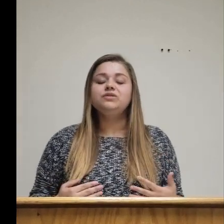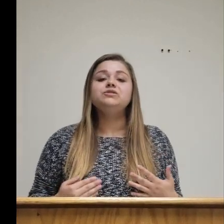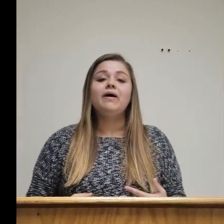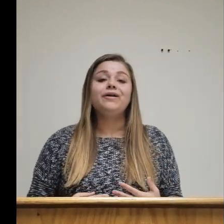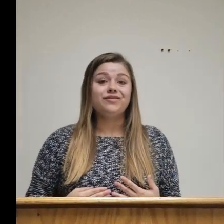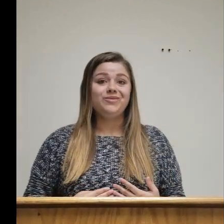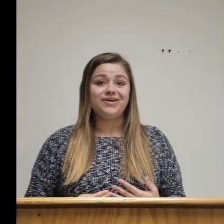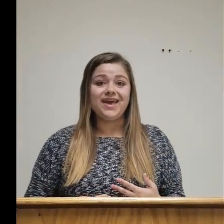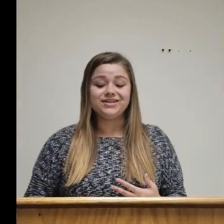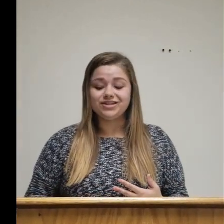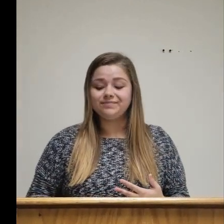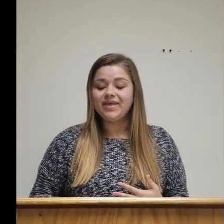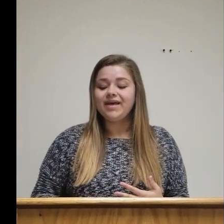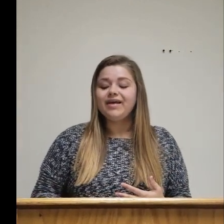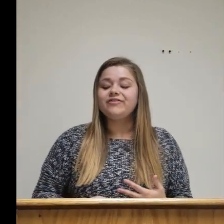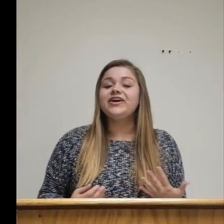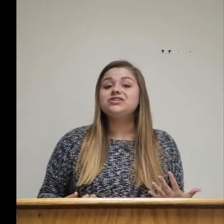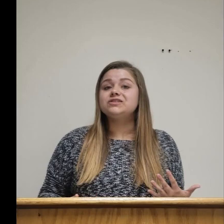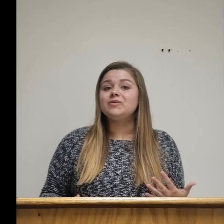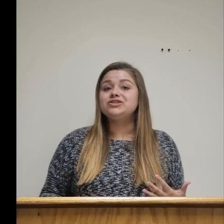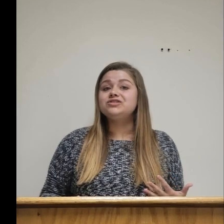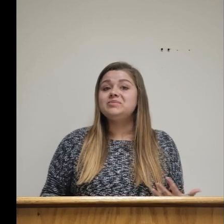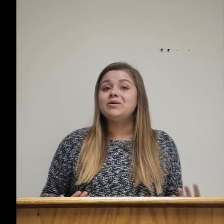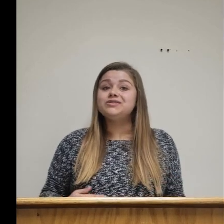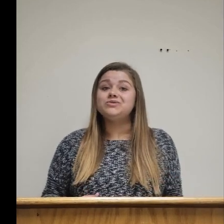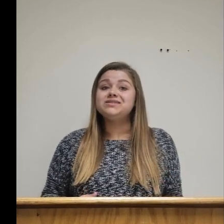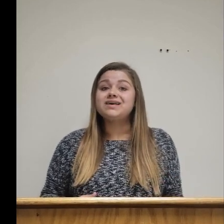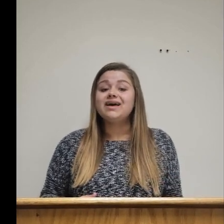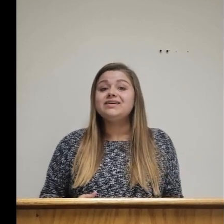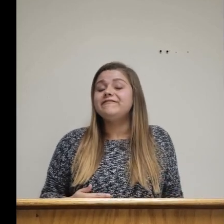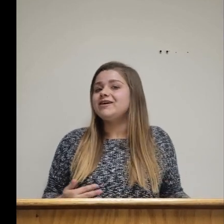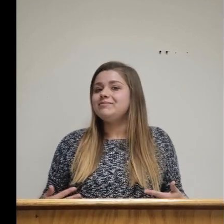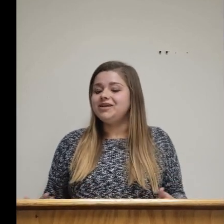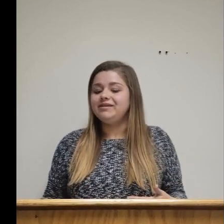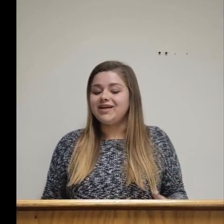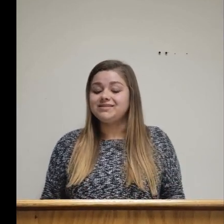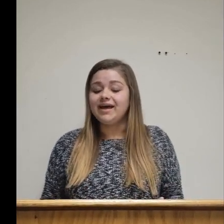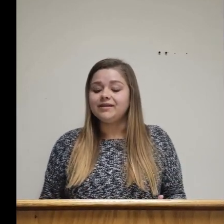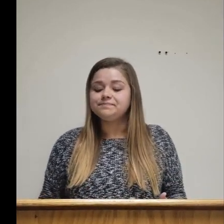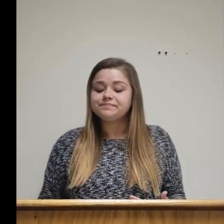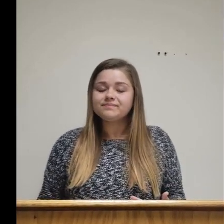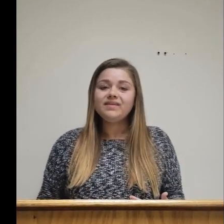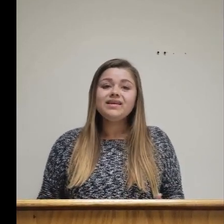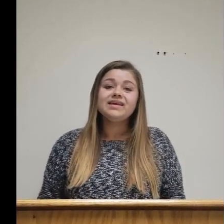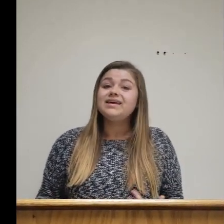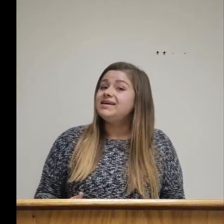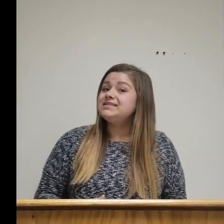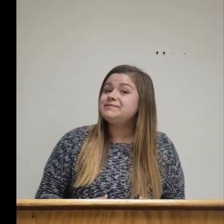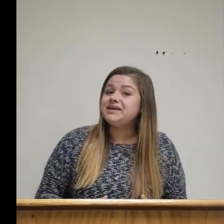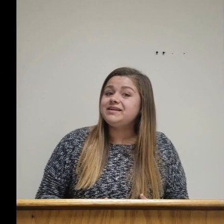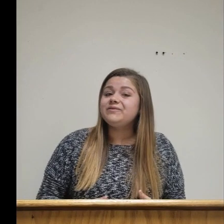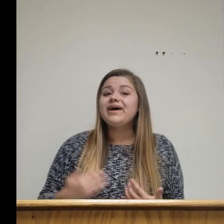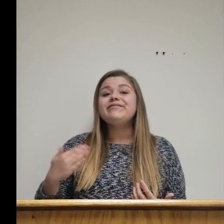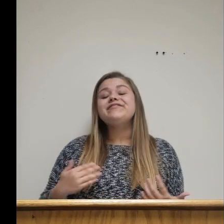are a huge part of communication. The facial expressions you make while doing a sign can affect the meaning of that sign.